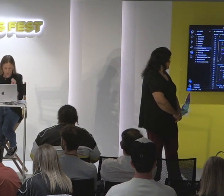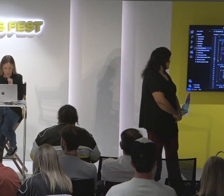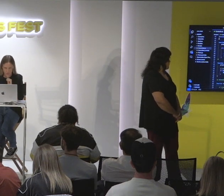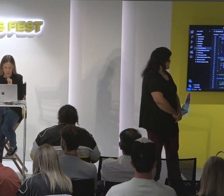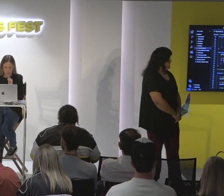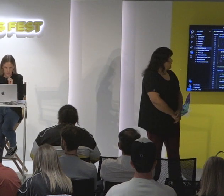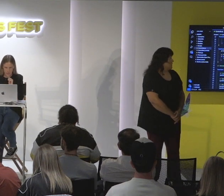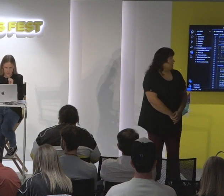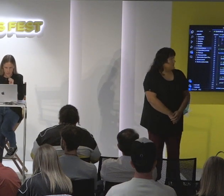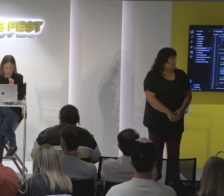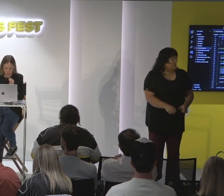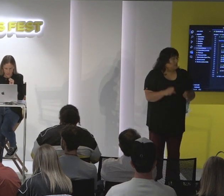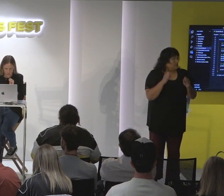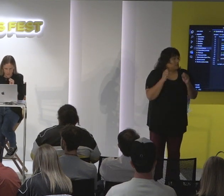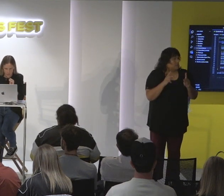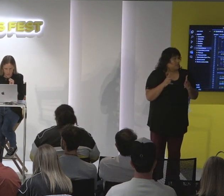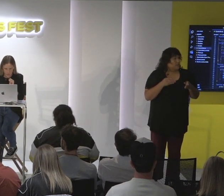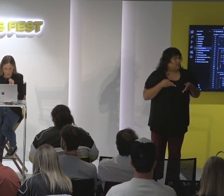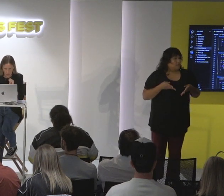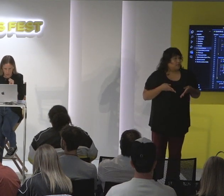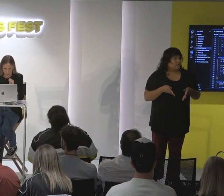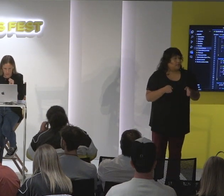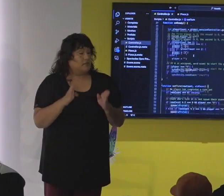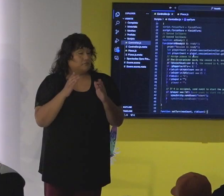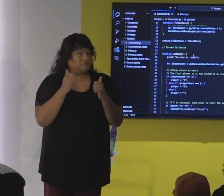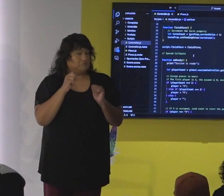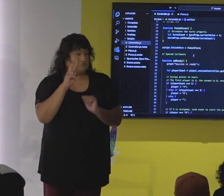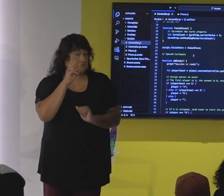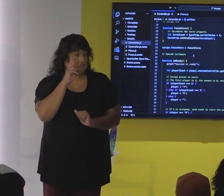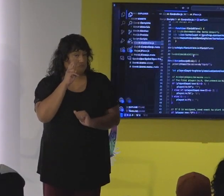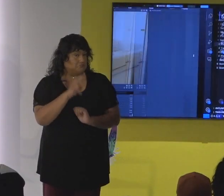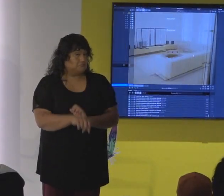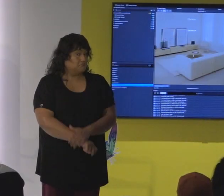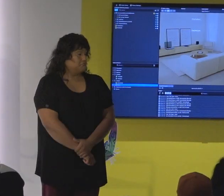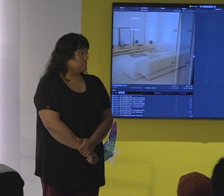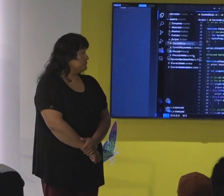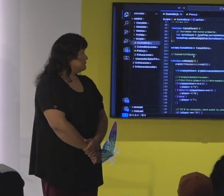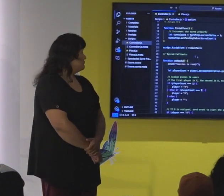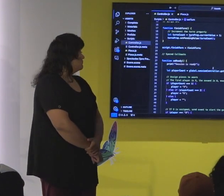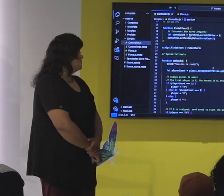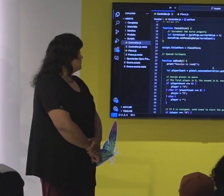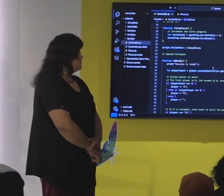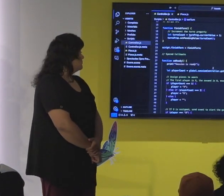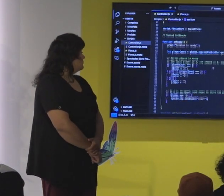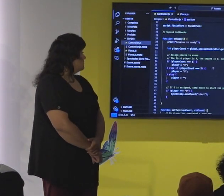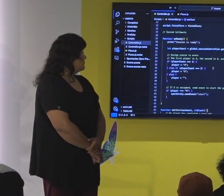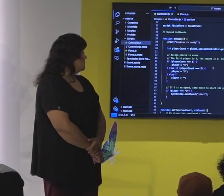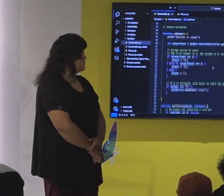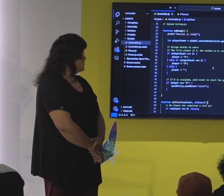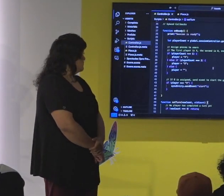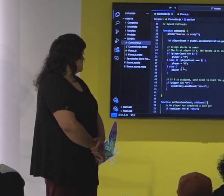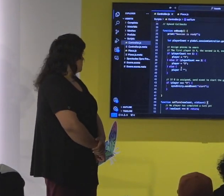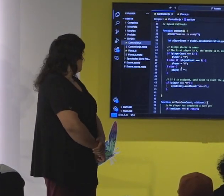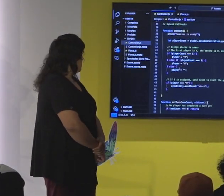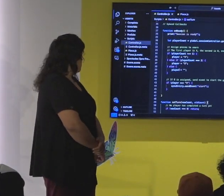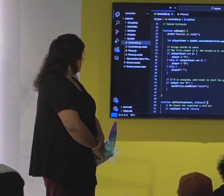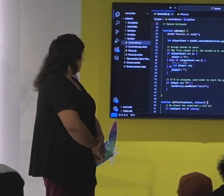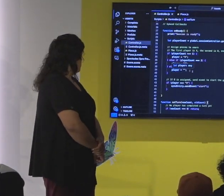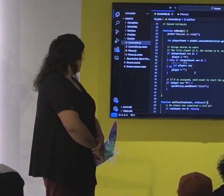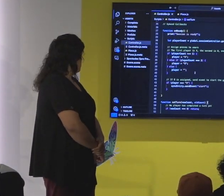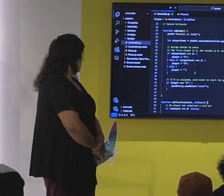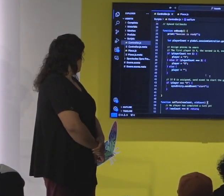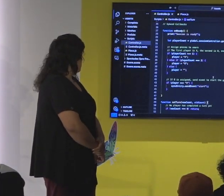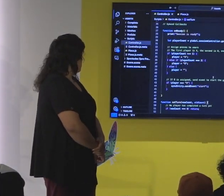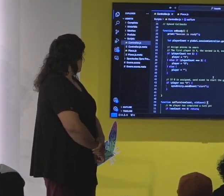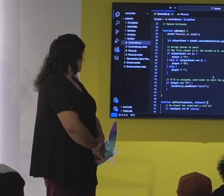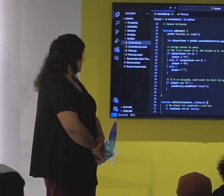Okay, let's give this a shot. There's a spelling mistake? Where do you see that? Thank you for keeping an eye